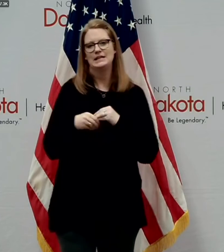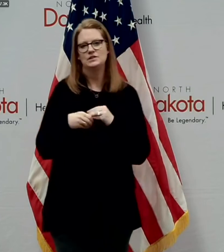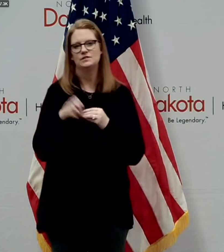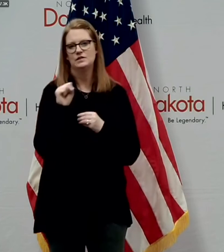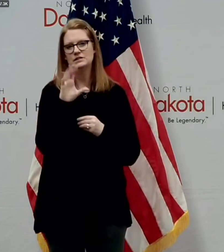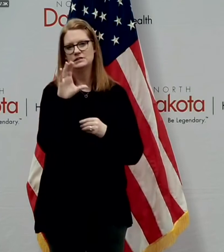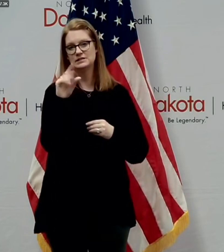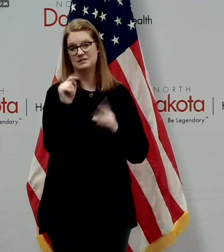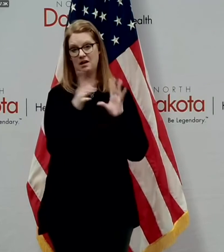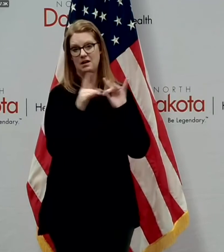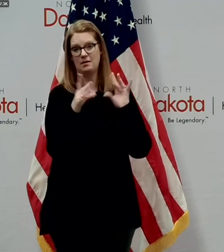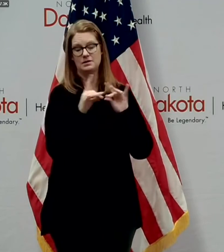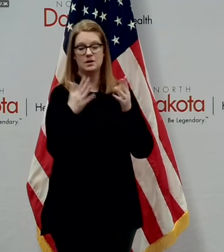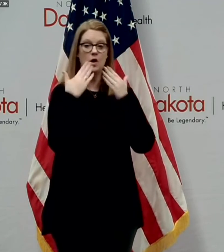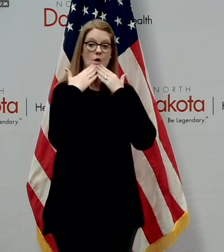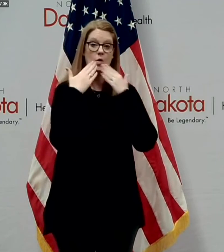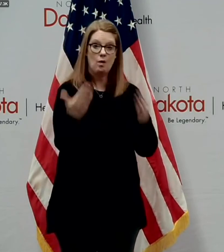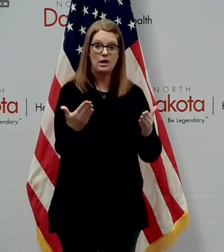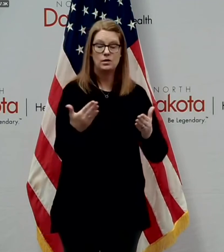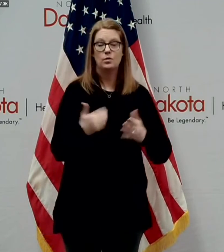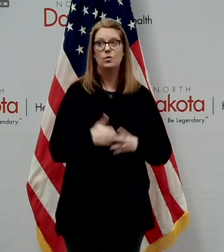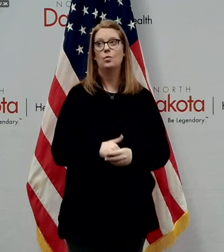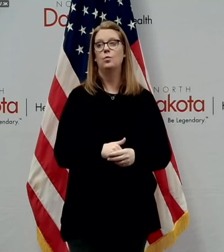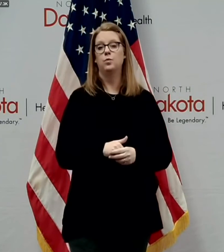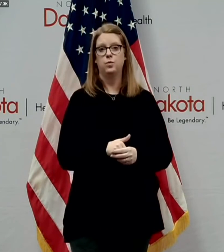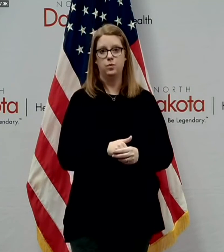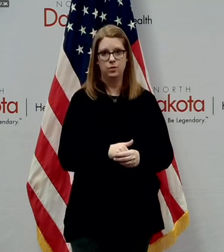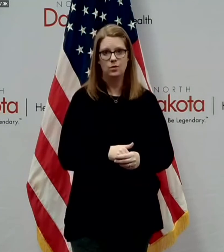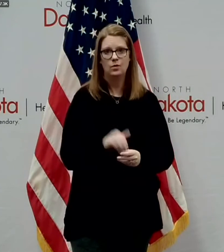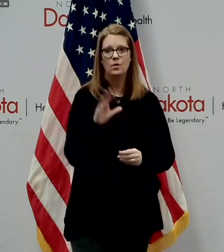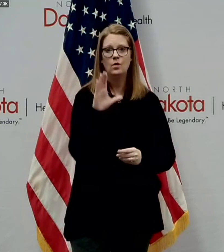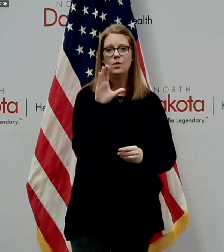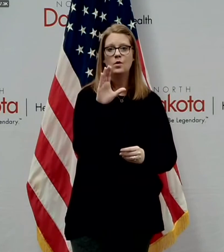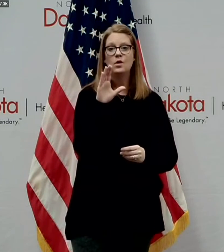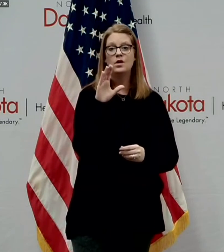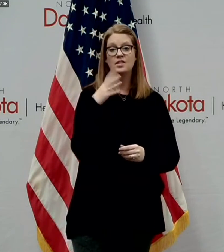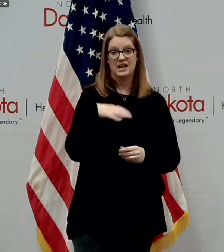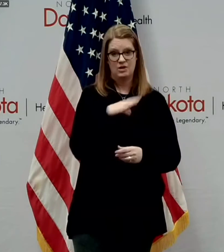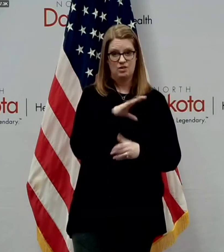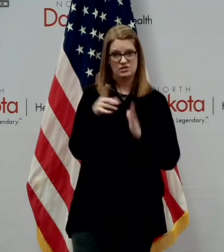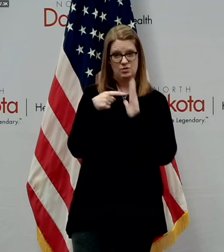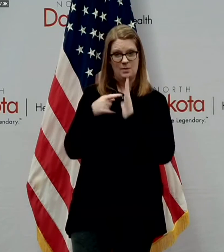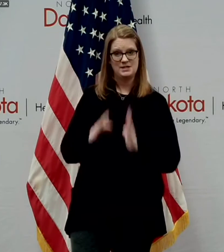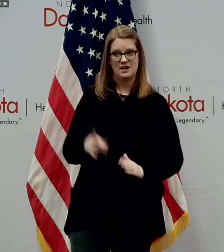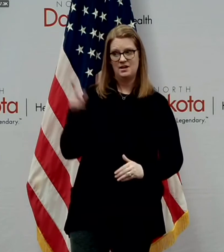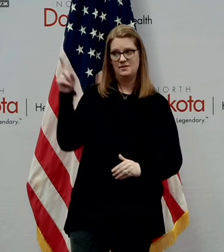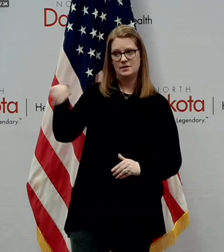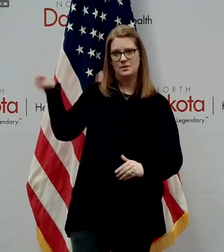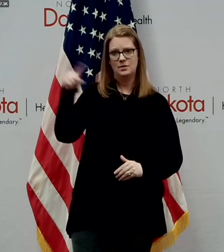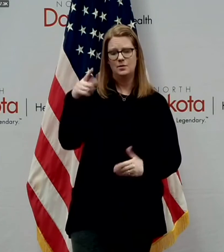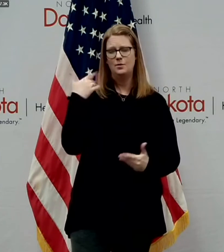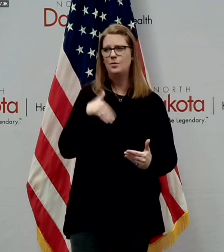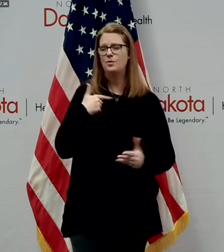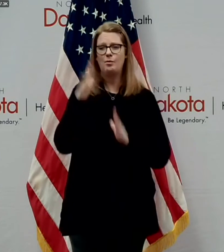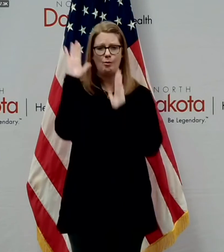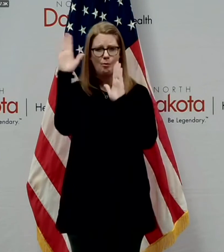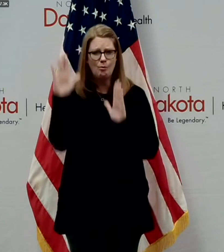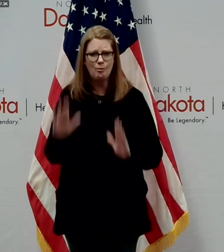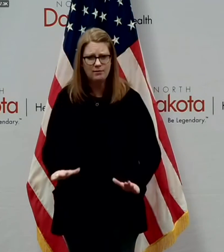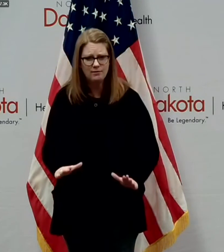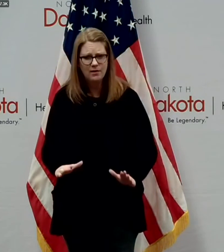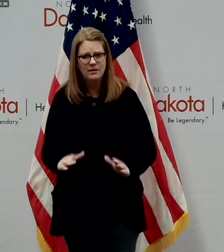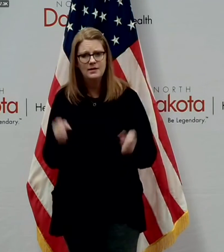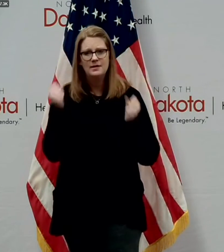gratitude. First of all, to the CODEL. We've got a great CODEL, and of course, a lot of